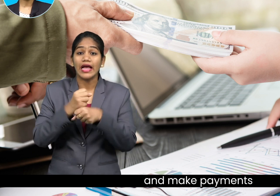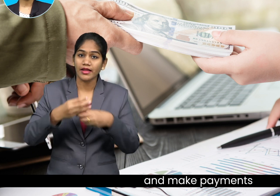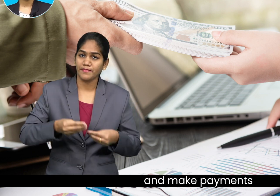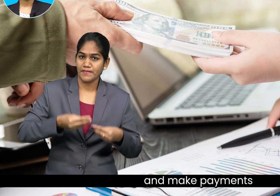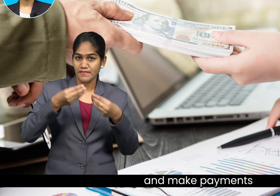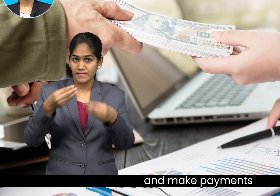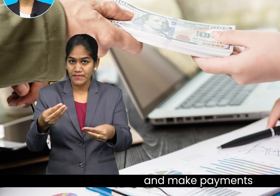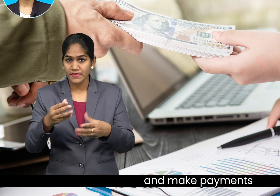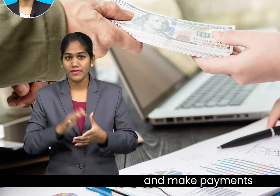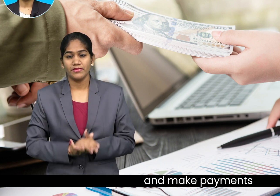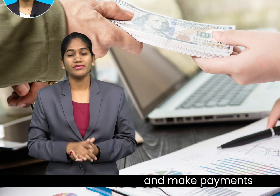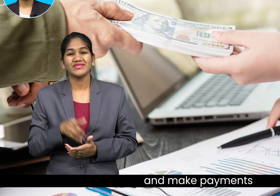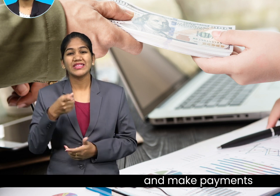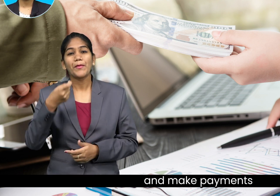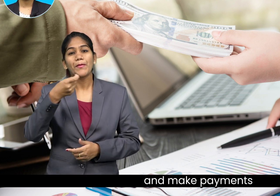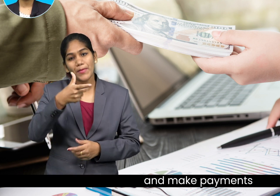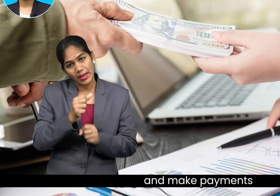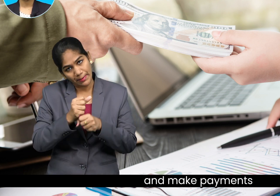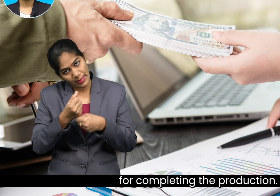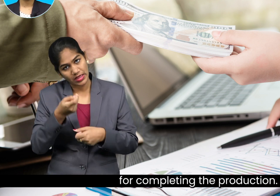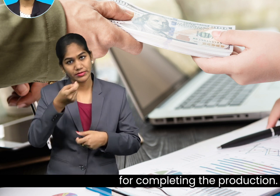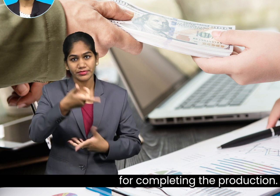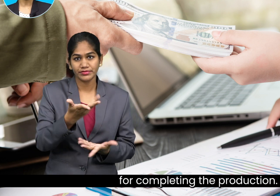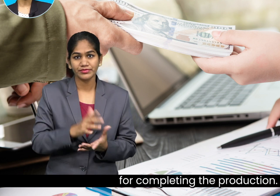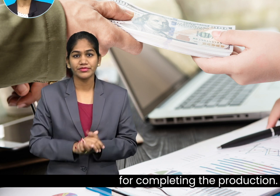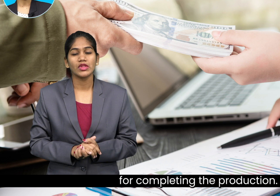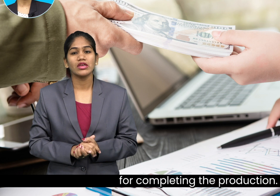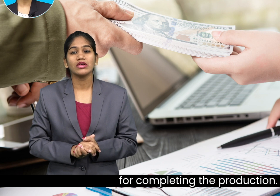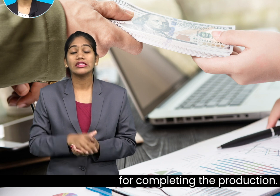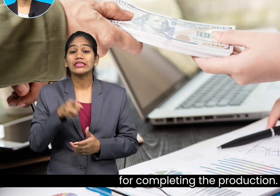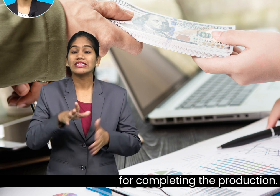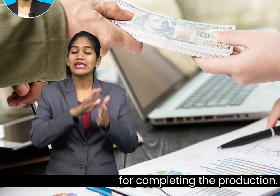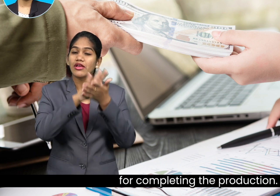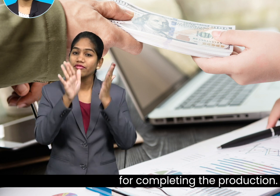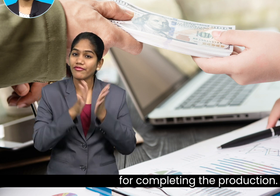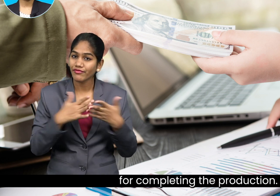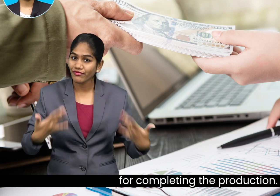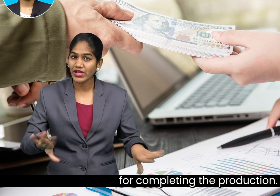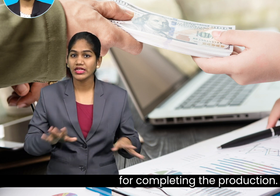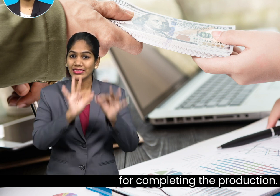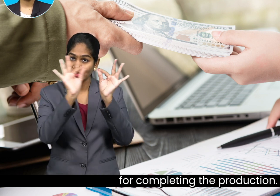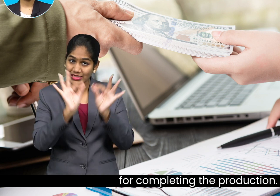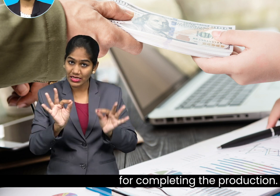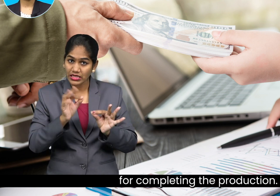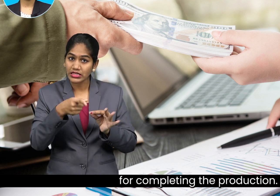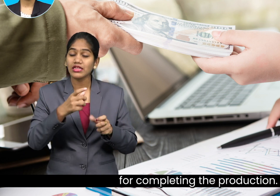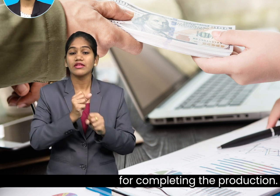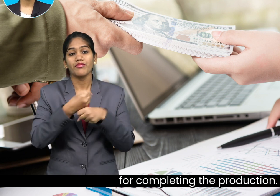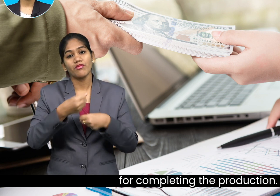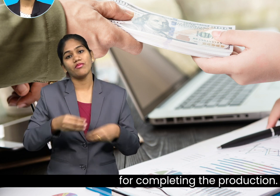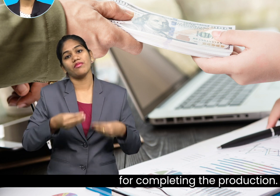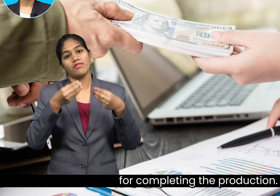and make payments for completing the production.